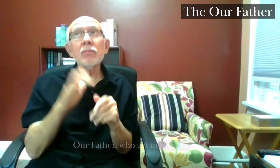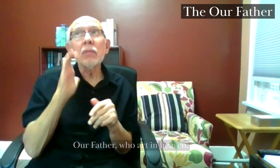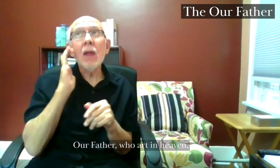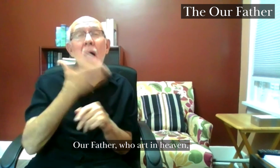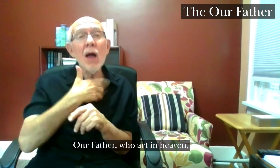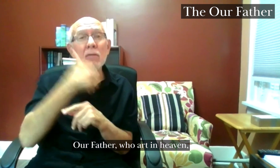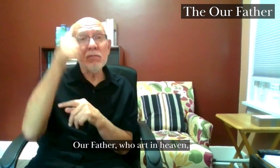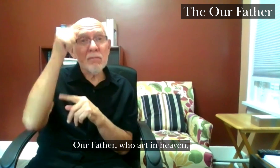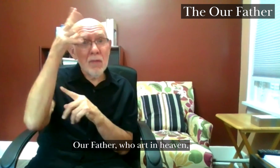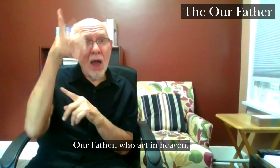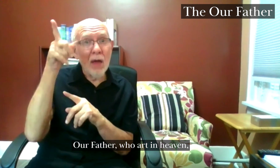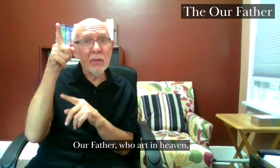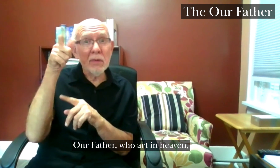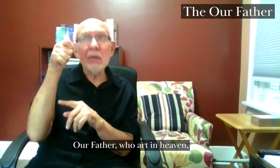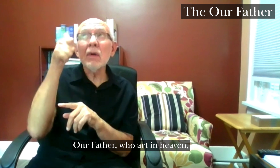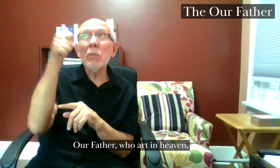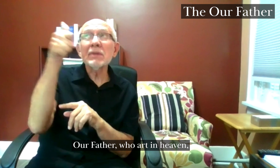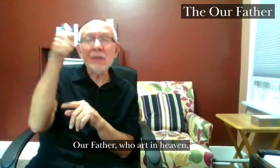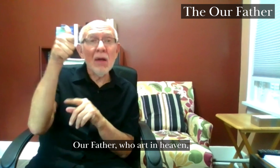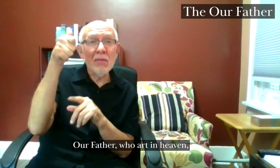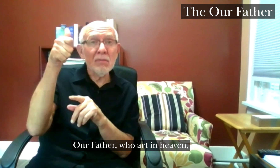Our Father, who art in heaven,